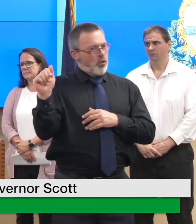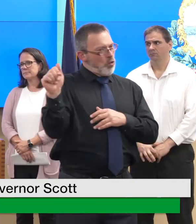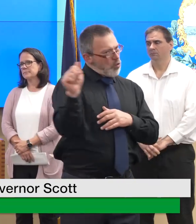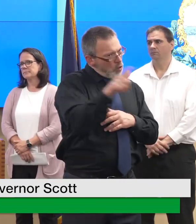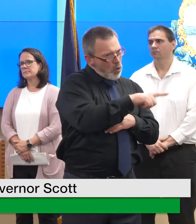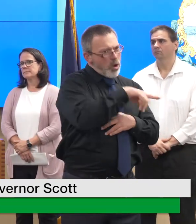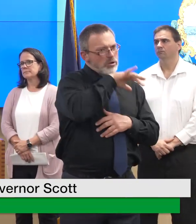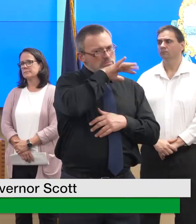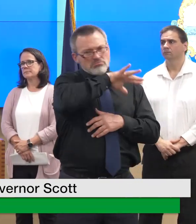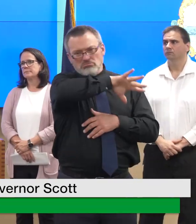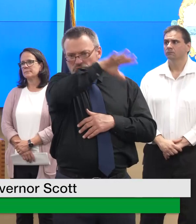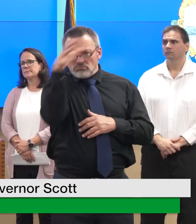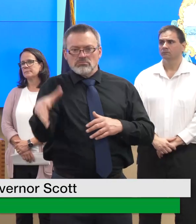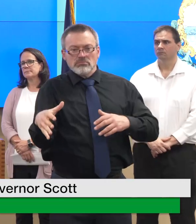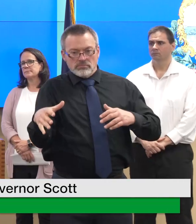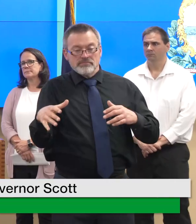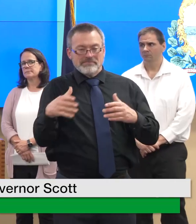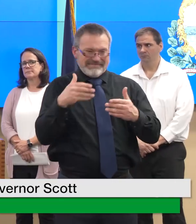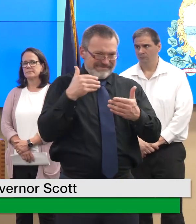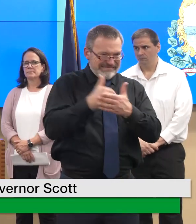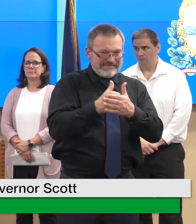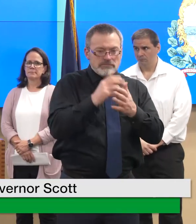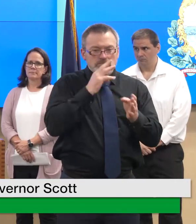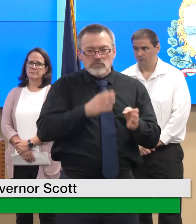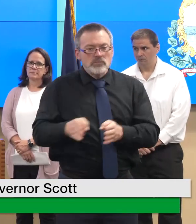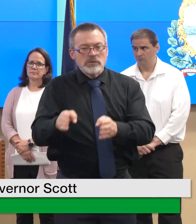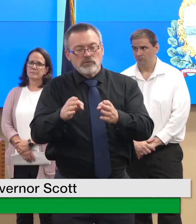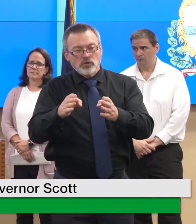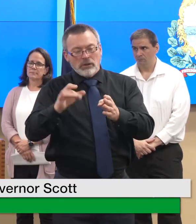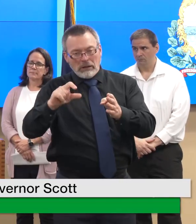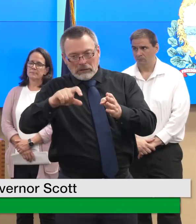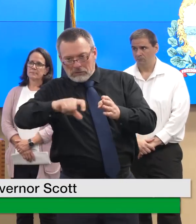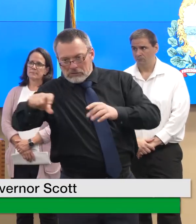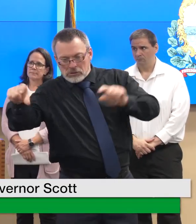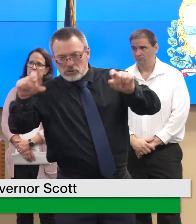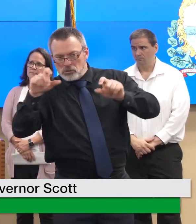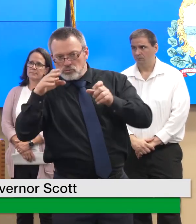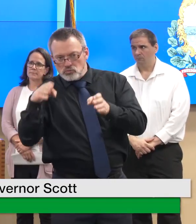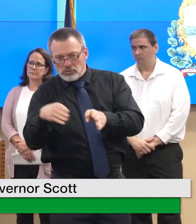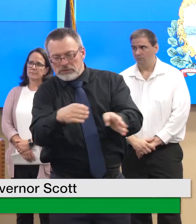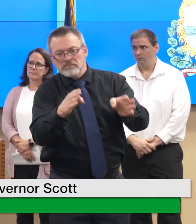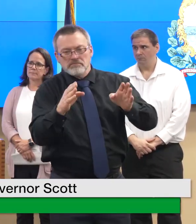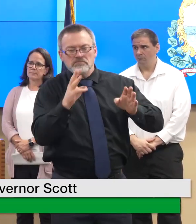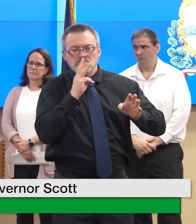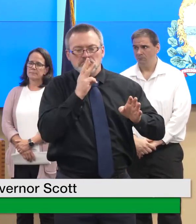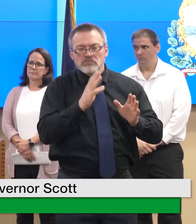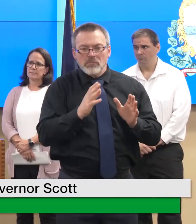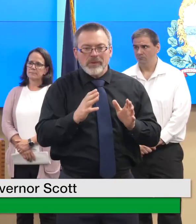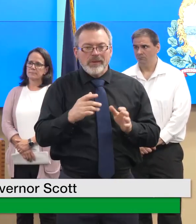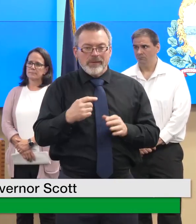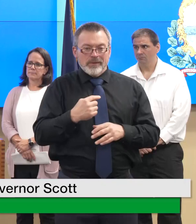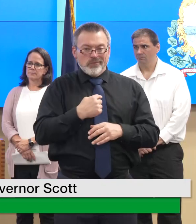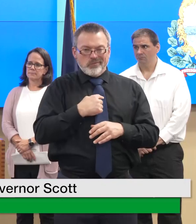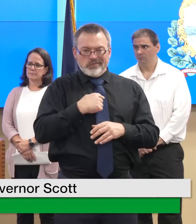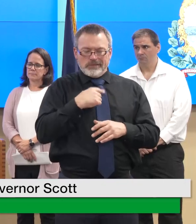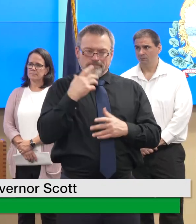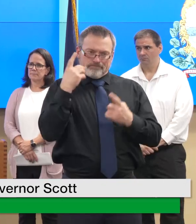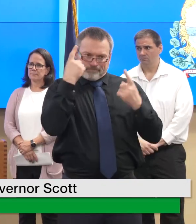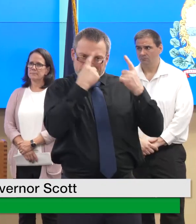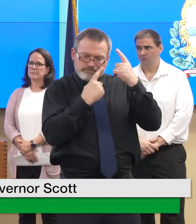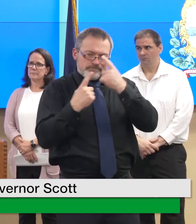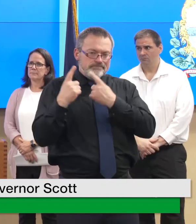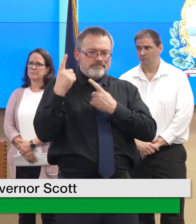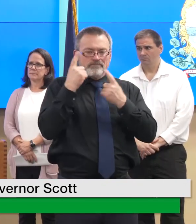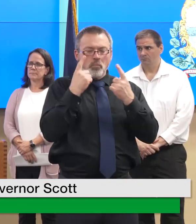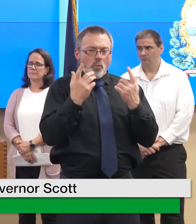rivers and waterways. So we're contemplating what we can do at this point